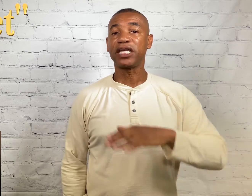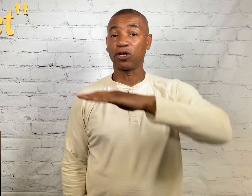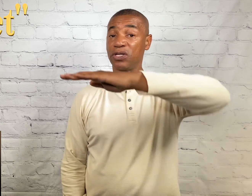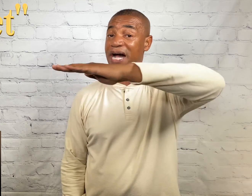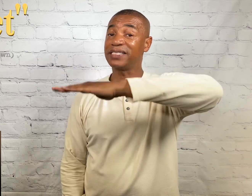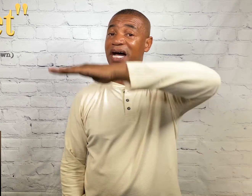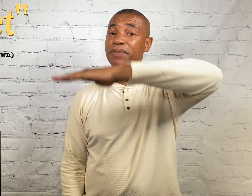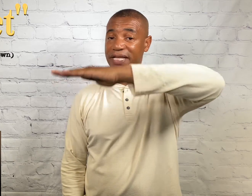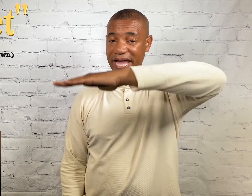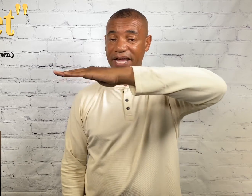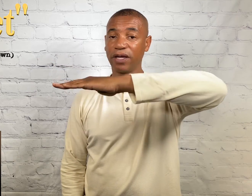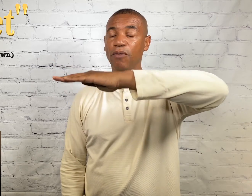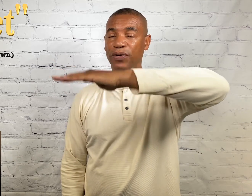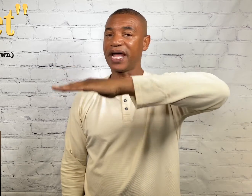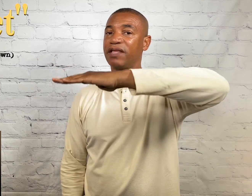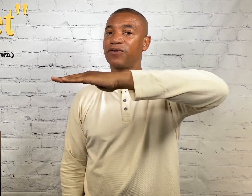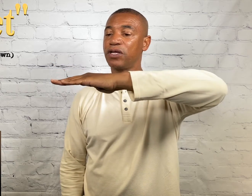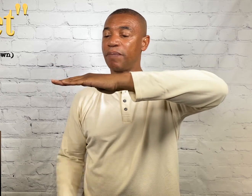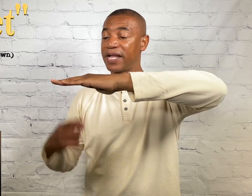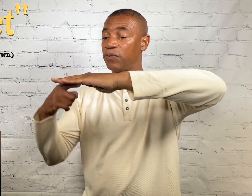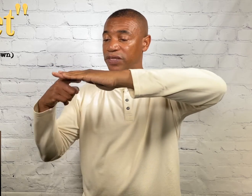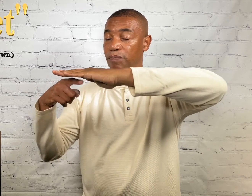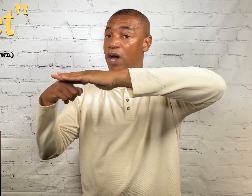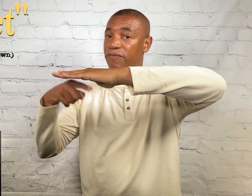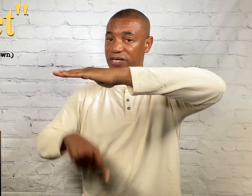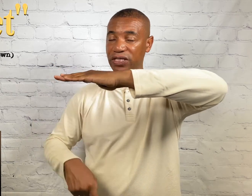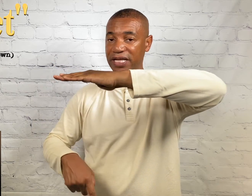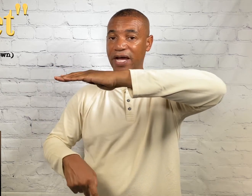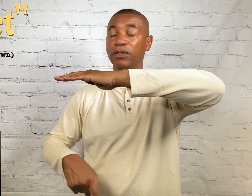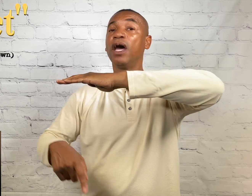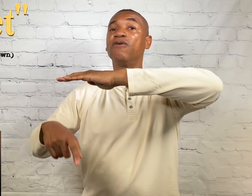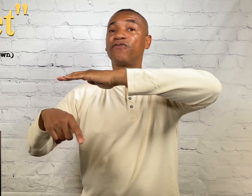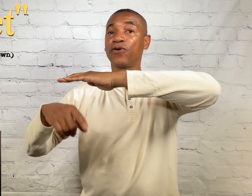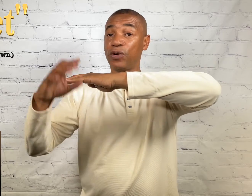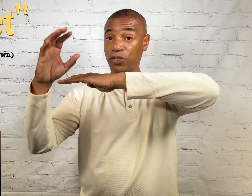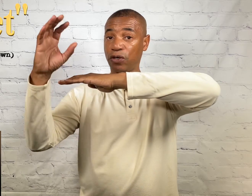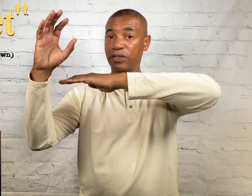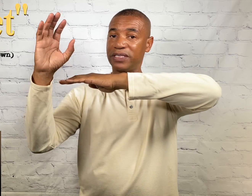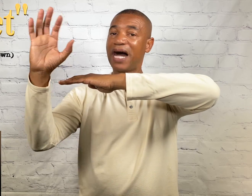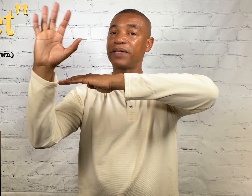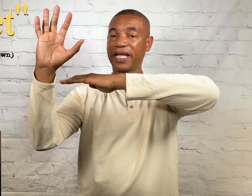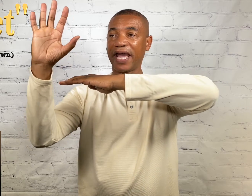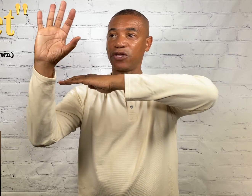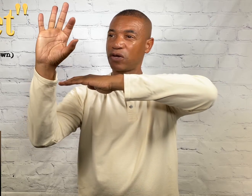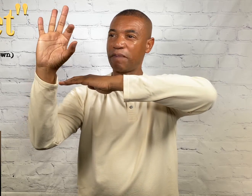your non-dominant hand, bring that in front of your body with the palm facing down. With your dominant hand, you're going to make